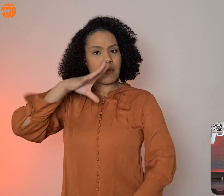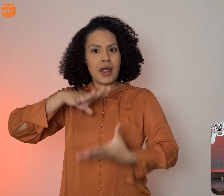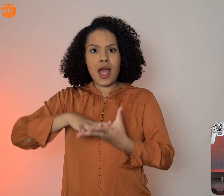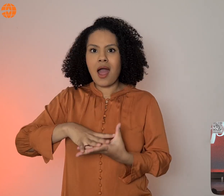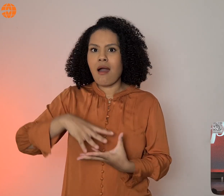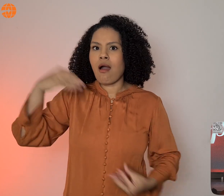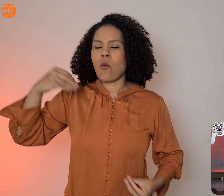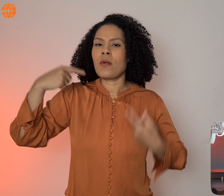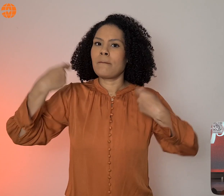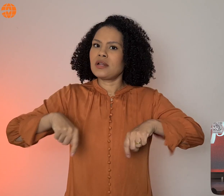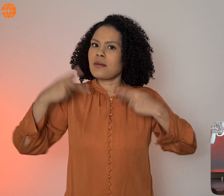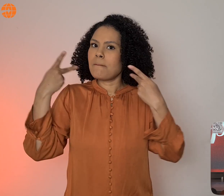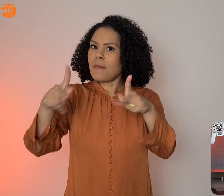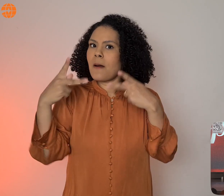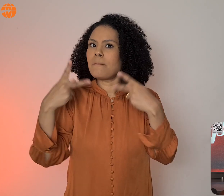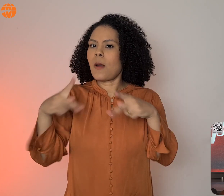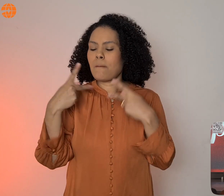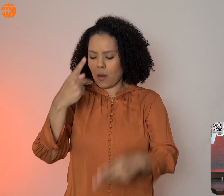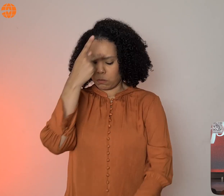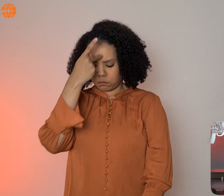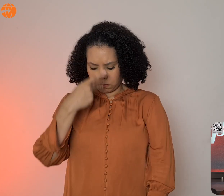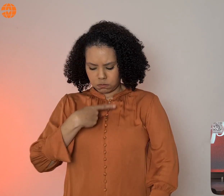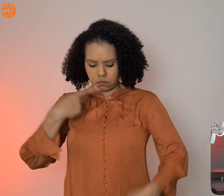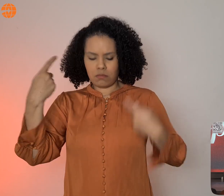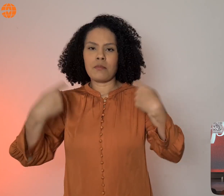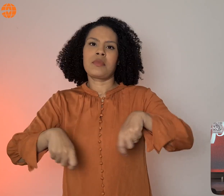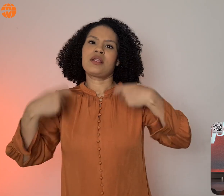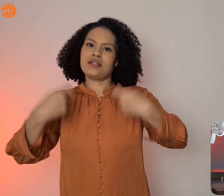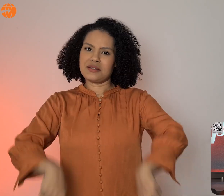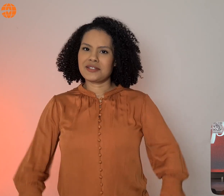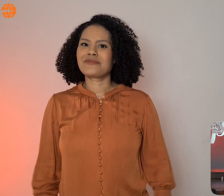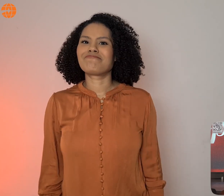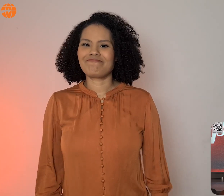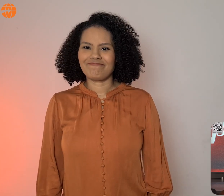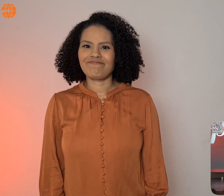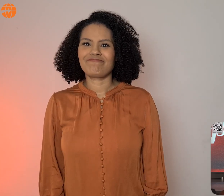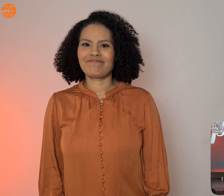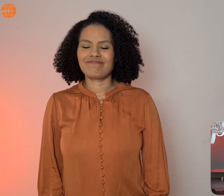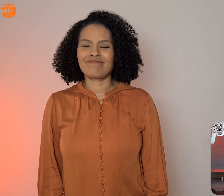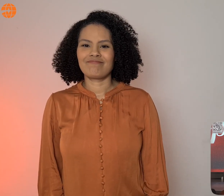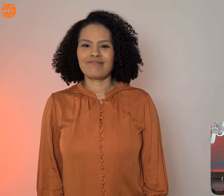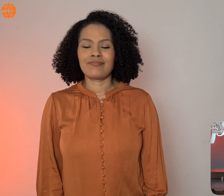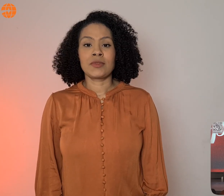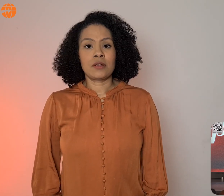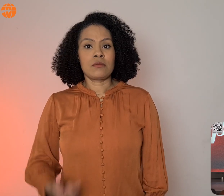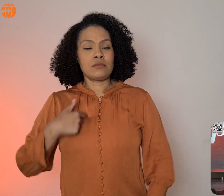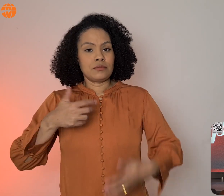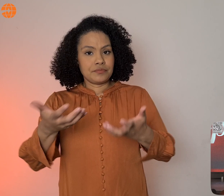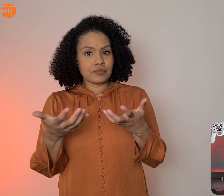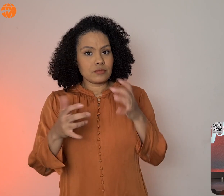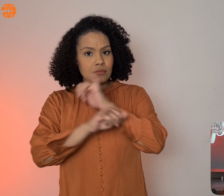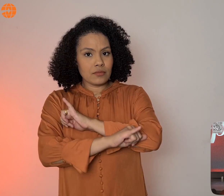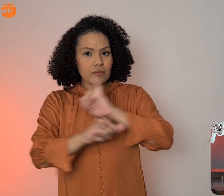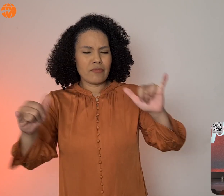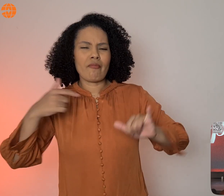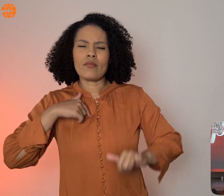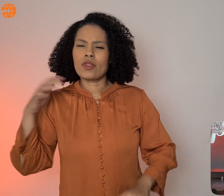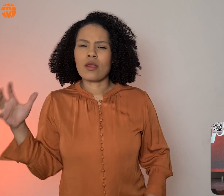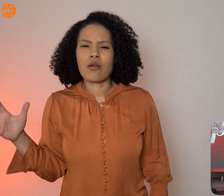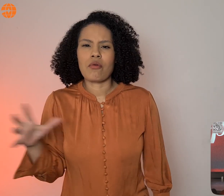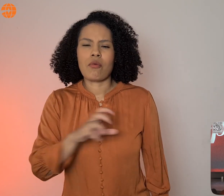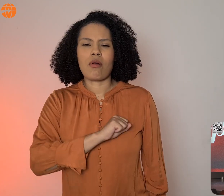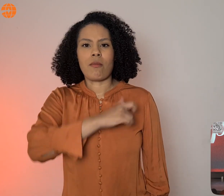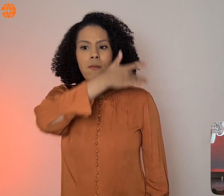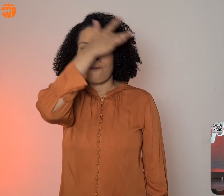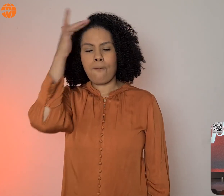it. A sua alma precisa que você pregue isso para você. I want to tell you a story, and I love that the young people are in here today. Eu quero te